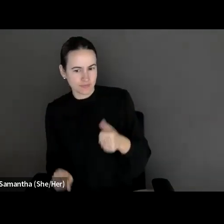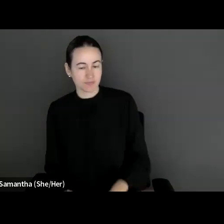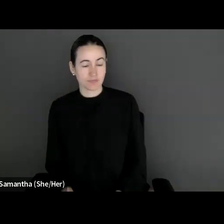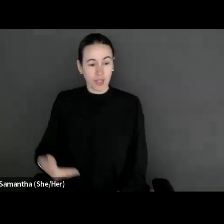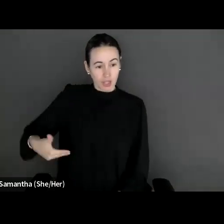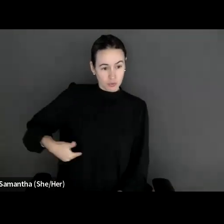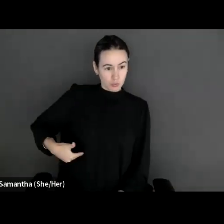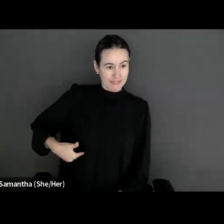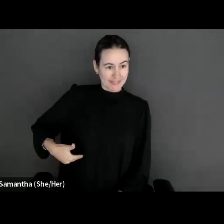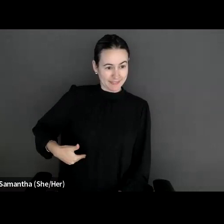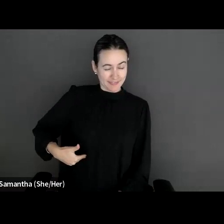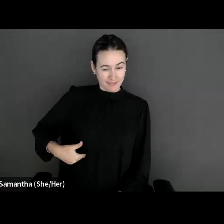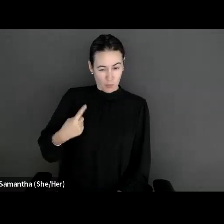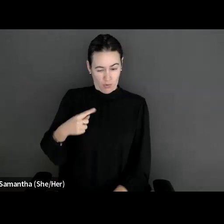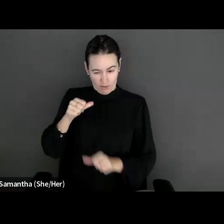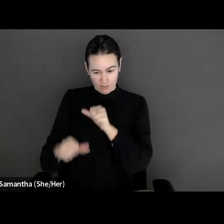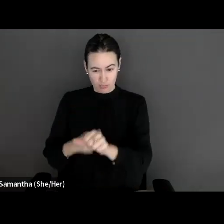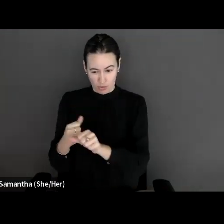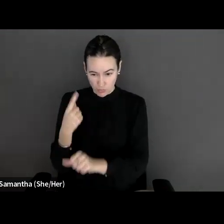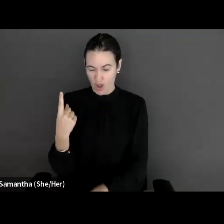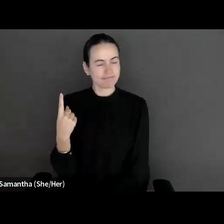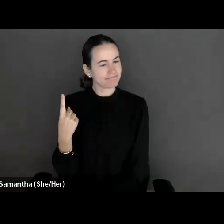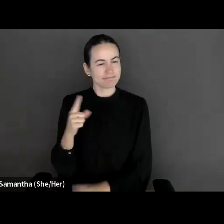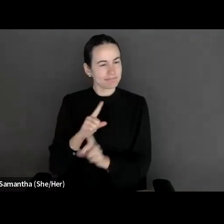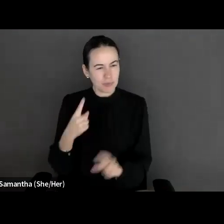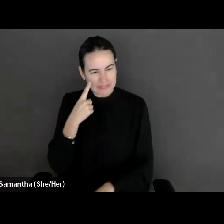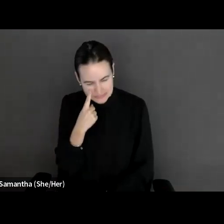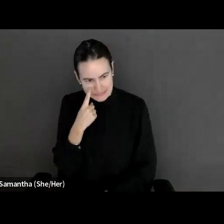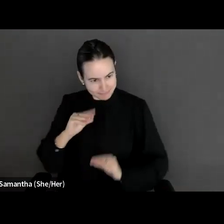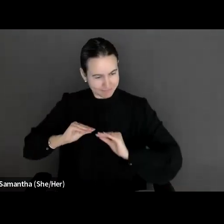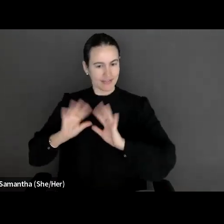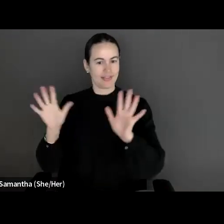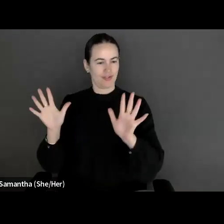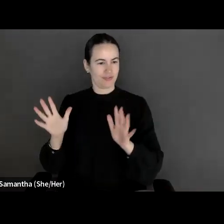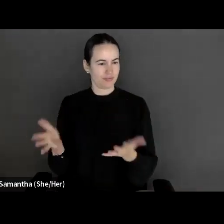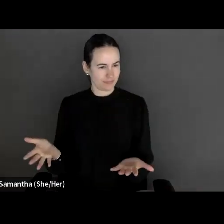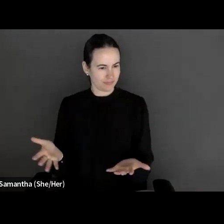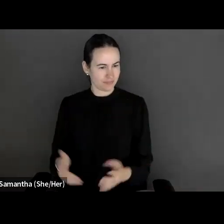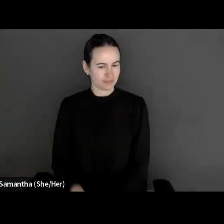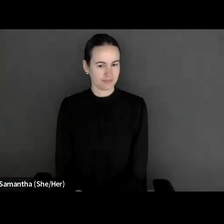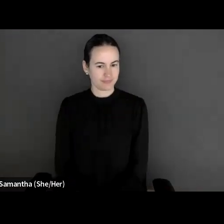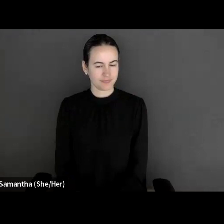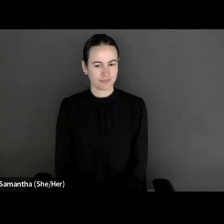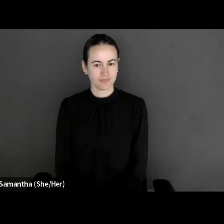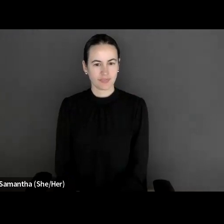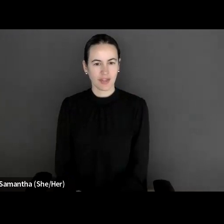not identified at all. And there were also no clear trends in what sources typically appear